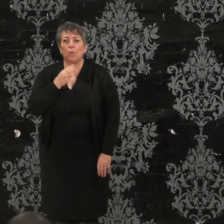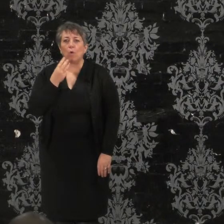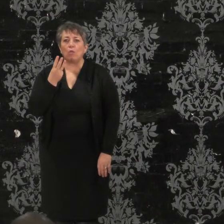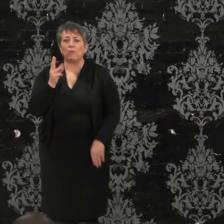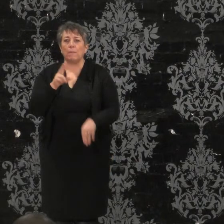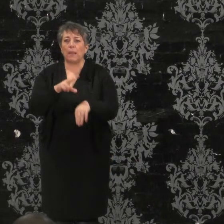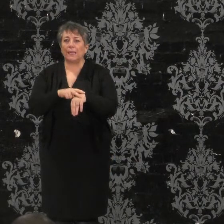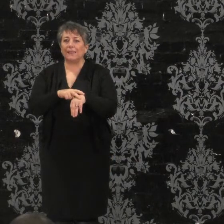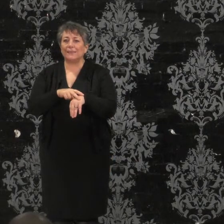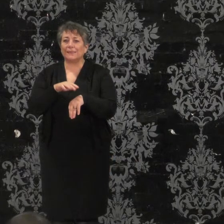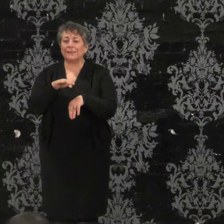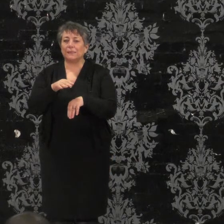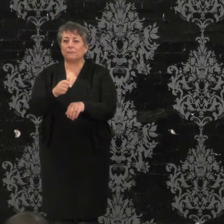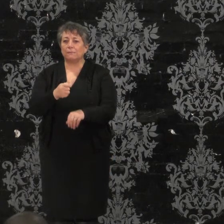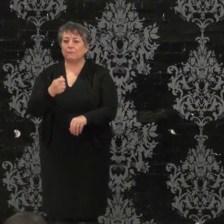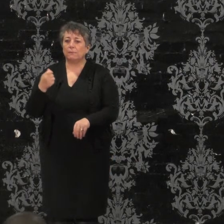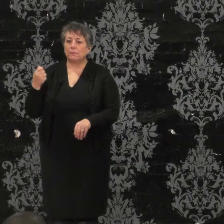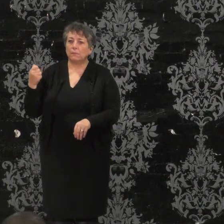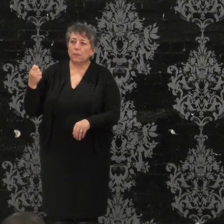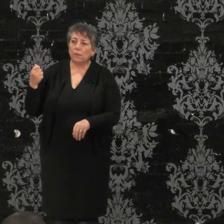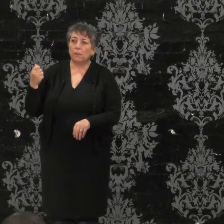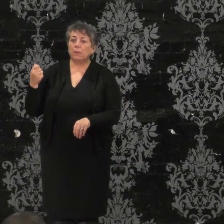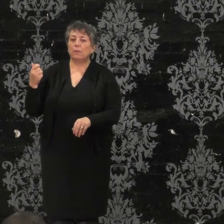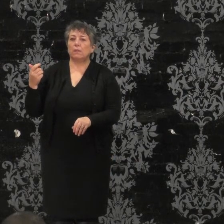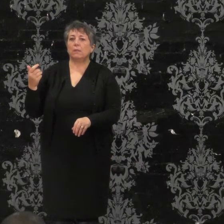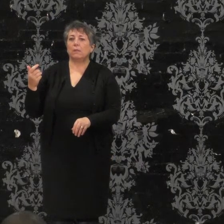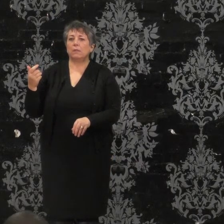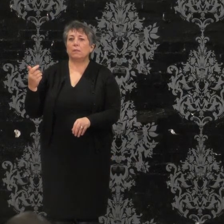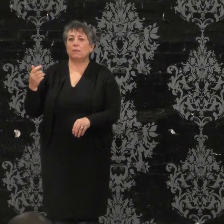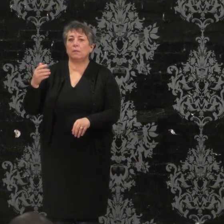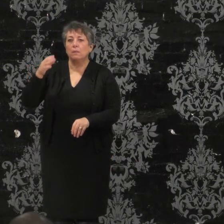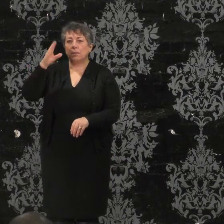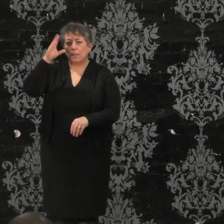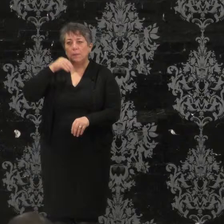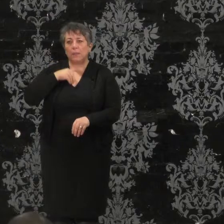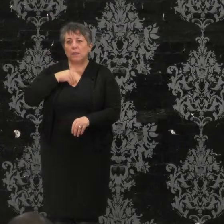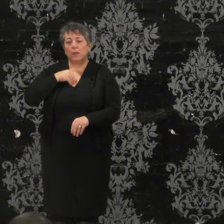telling me that unfortunately Godwin